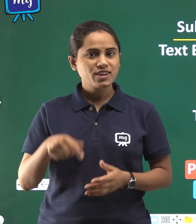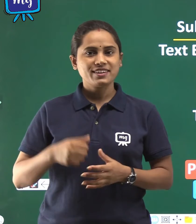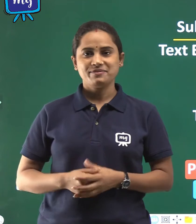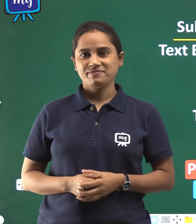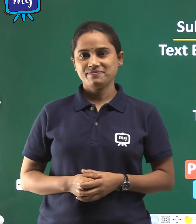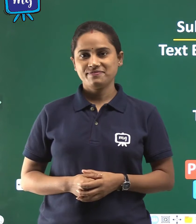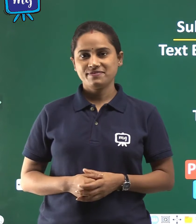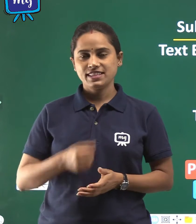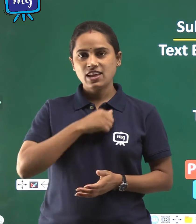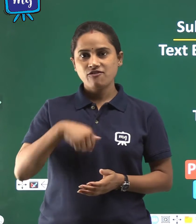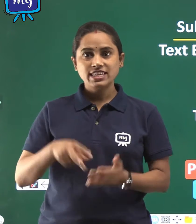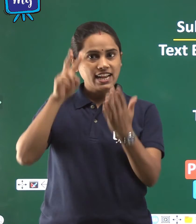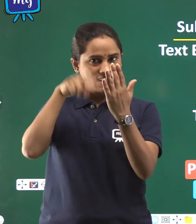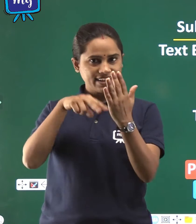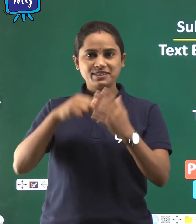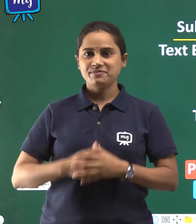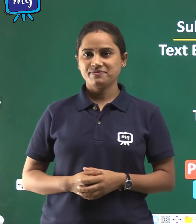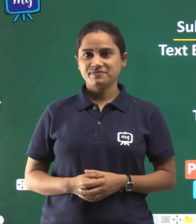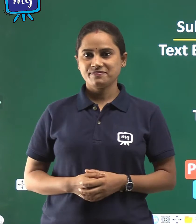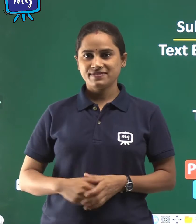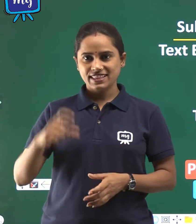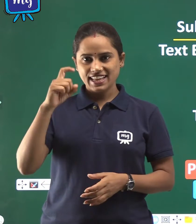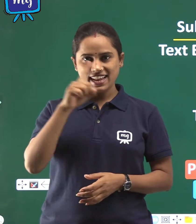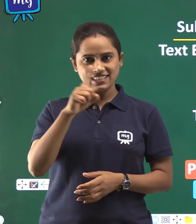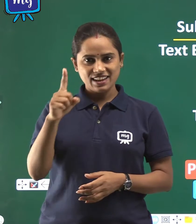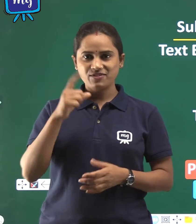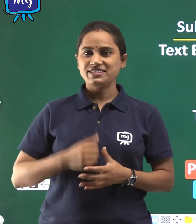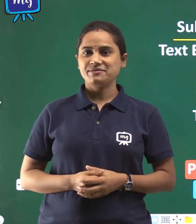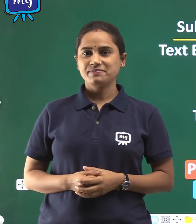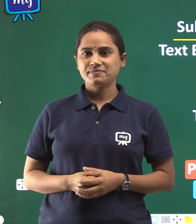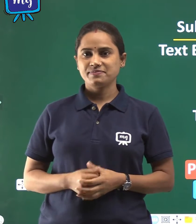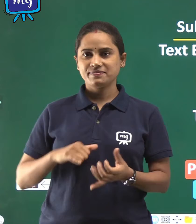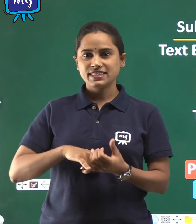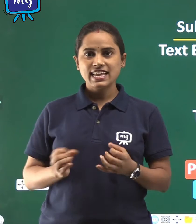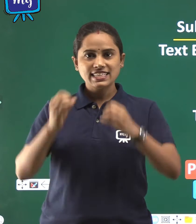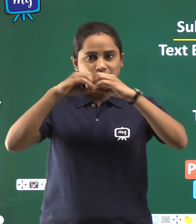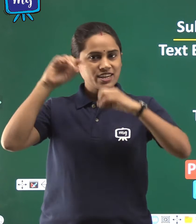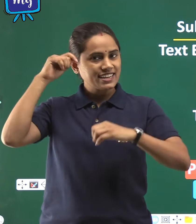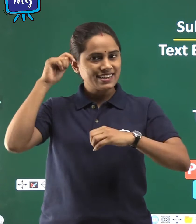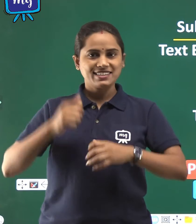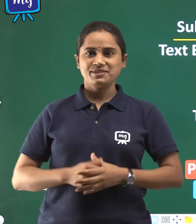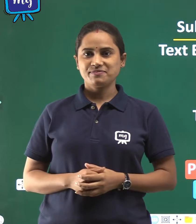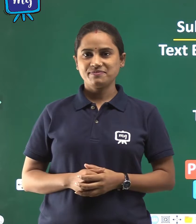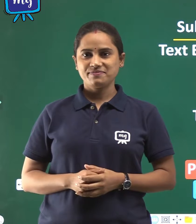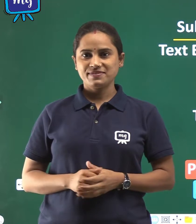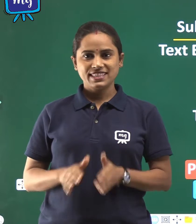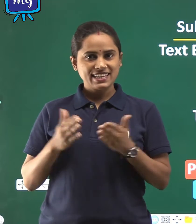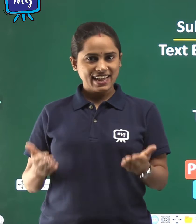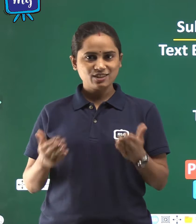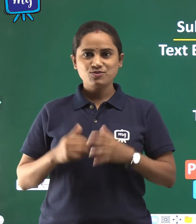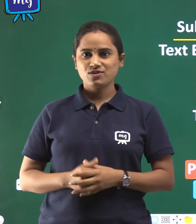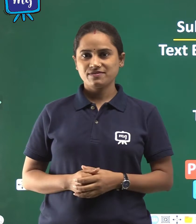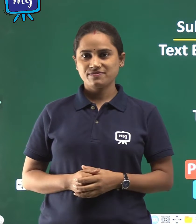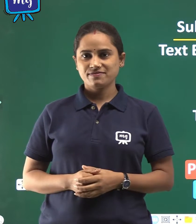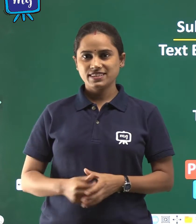Today we shall read Class 11 Subject English